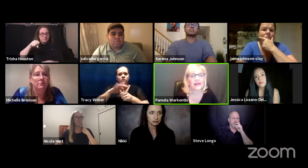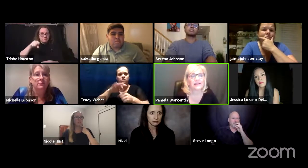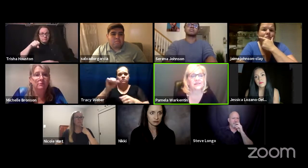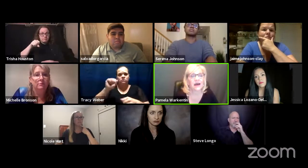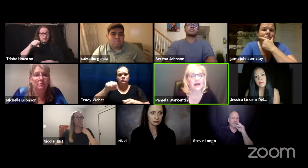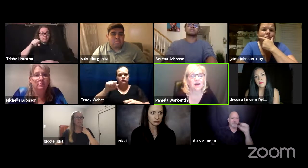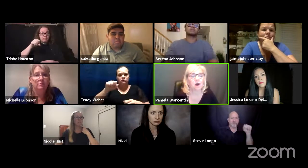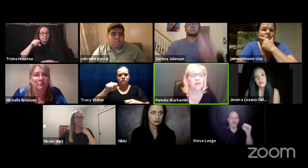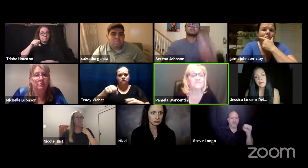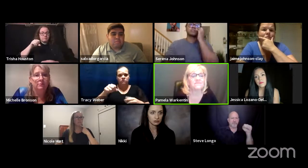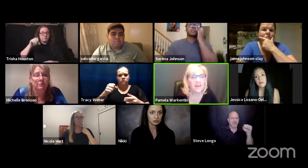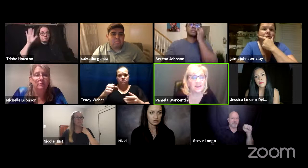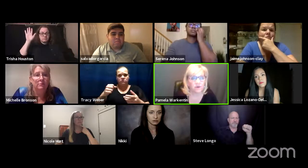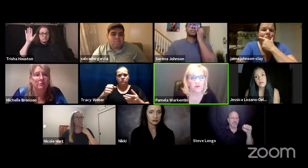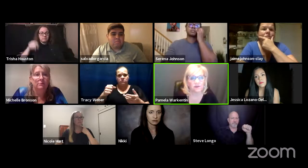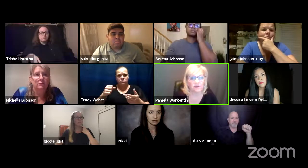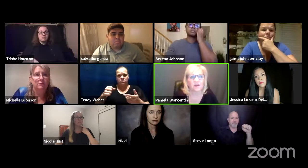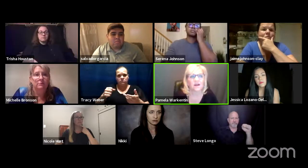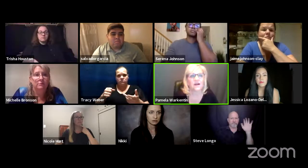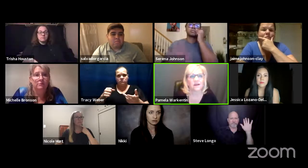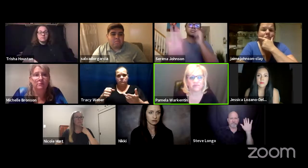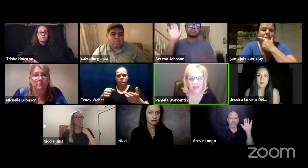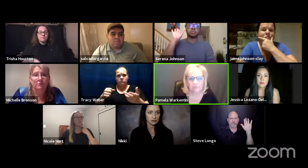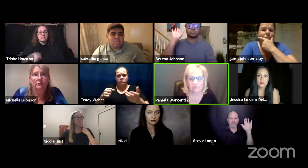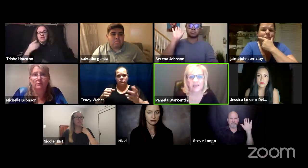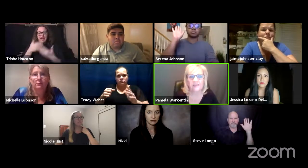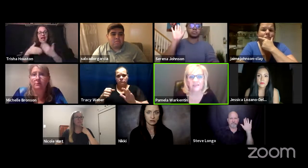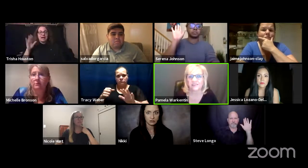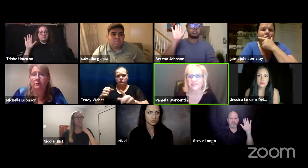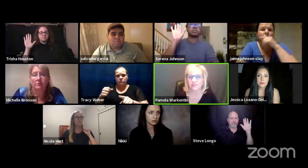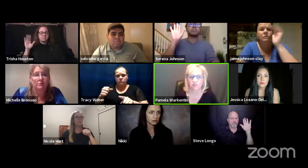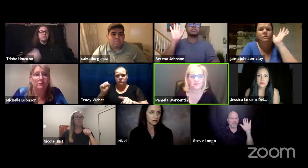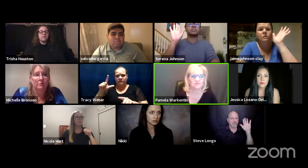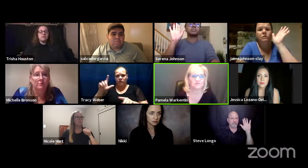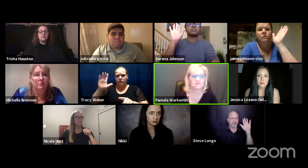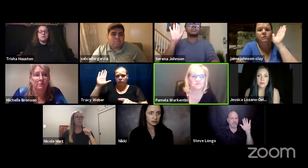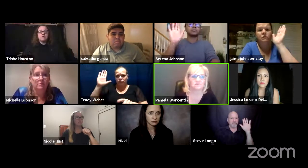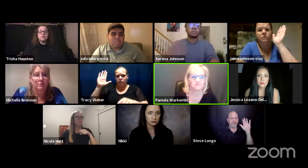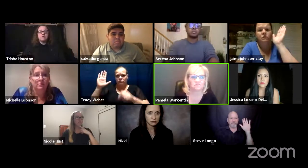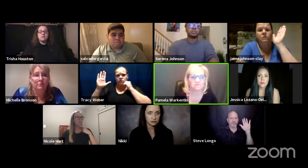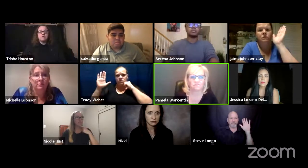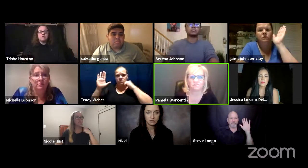And all in favor of tabling this discussion?